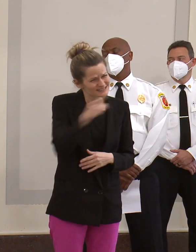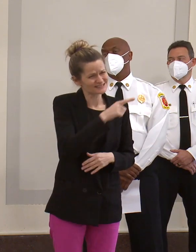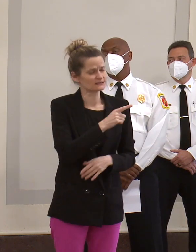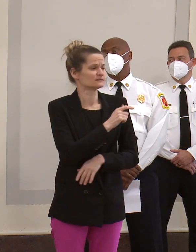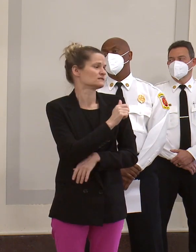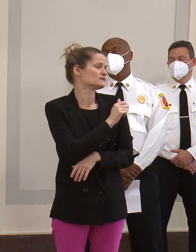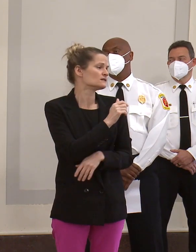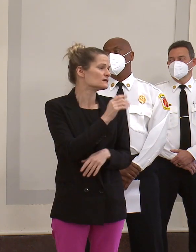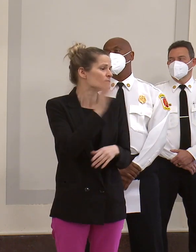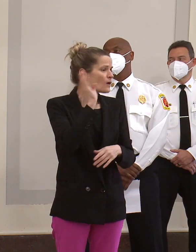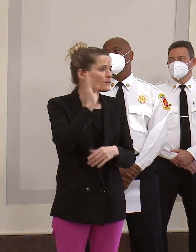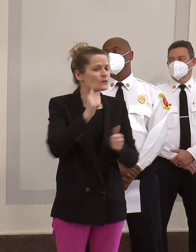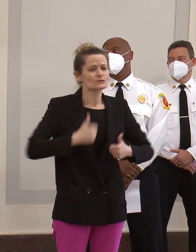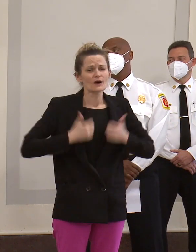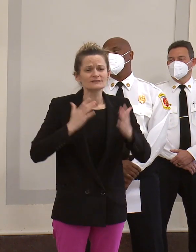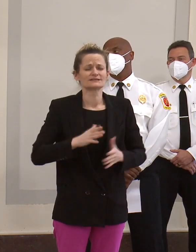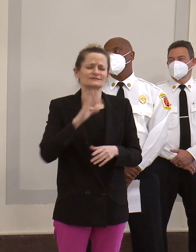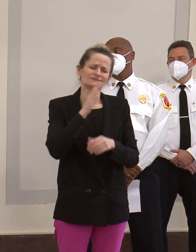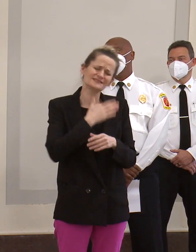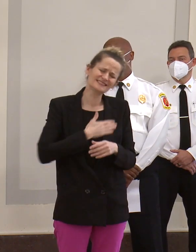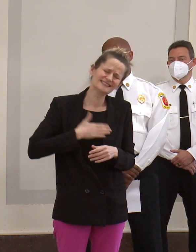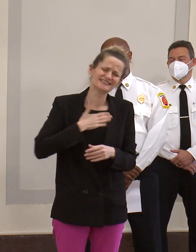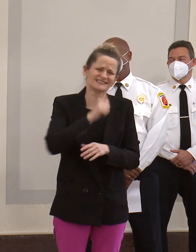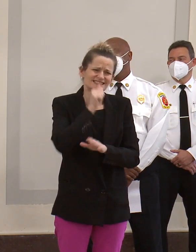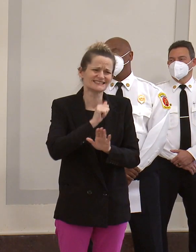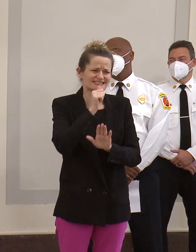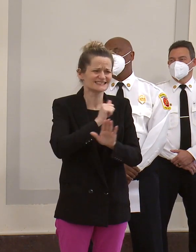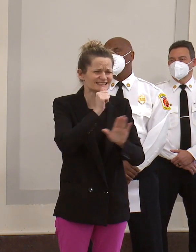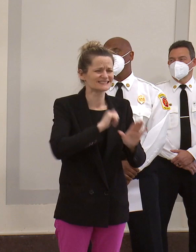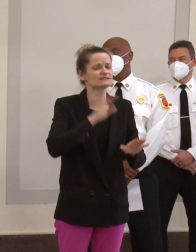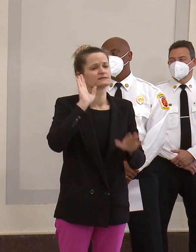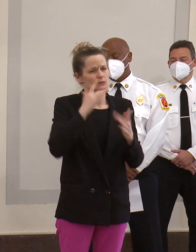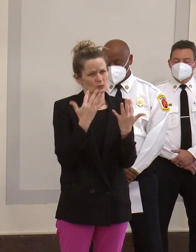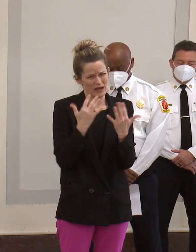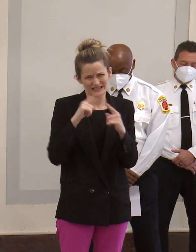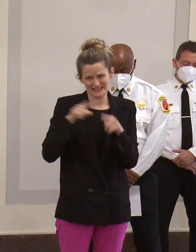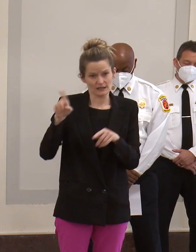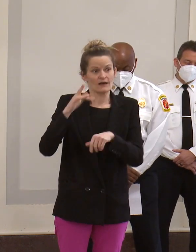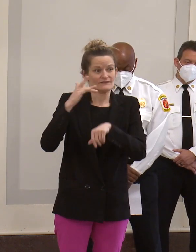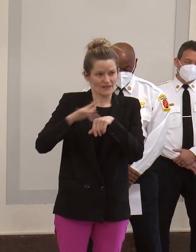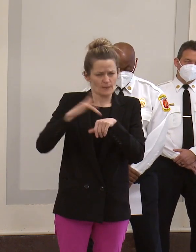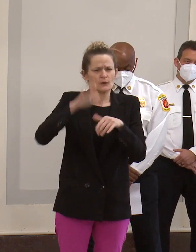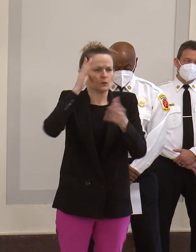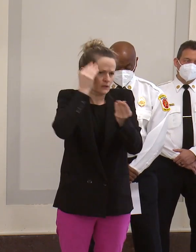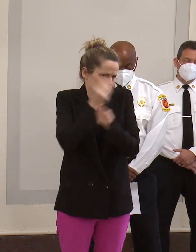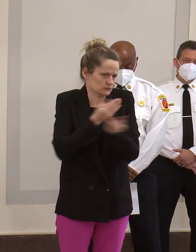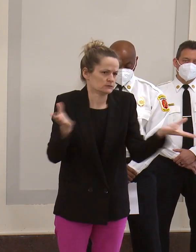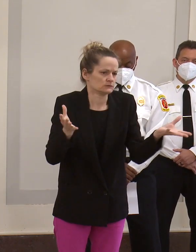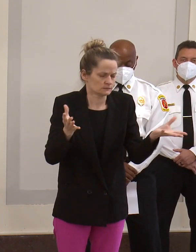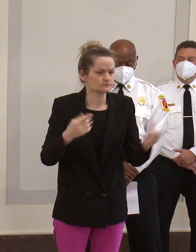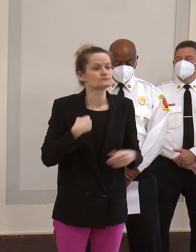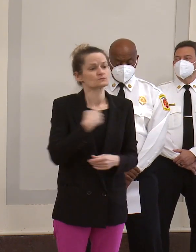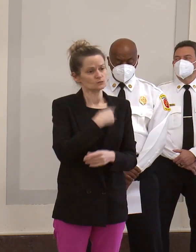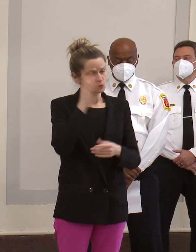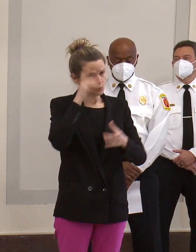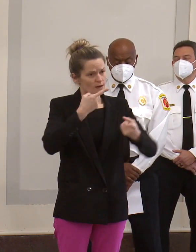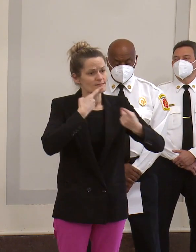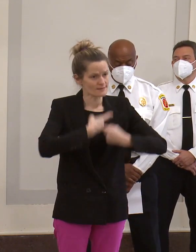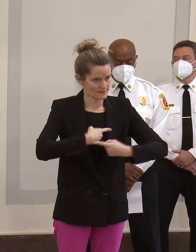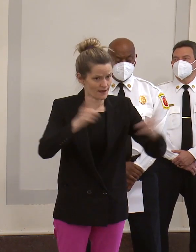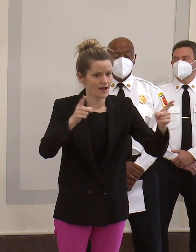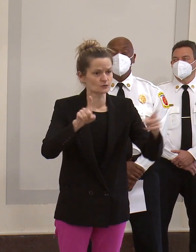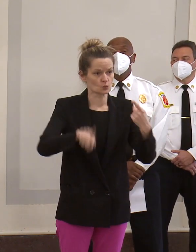booster doses. We will be making more announcements on the locations and steps residents should take once these booster doses are fully